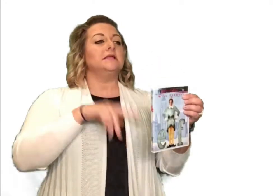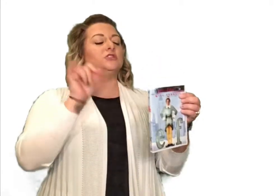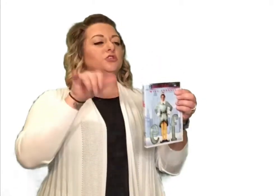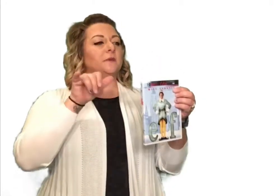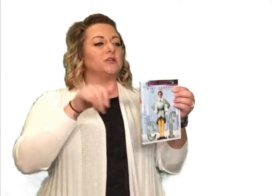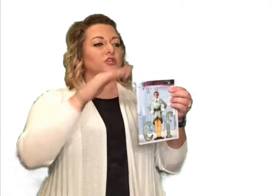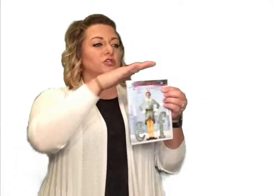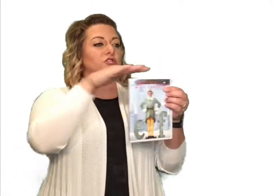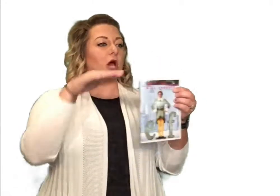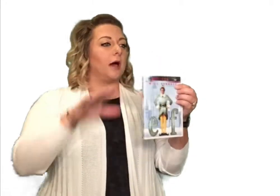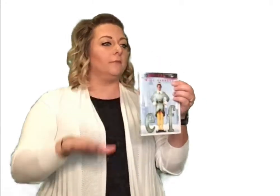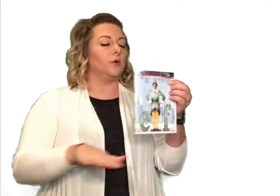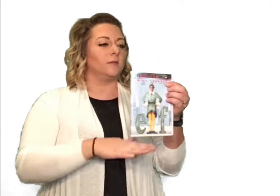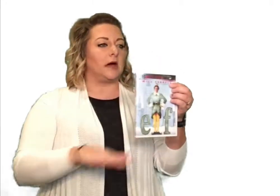Did you measure the top or the bottom?